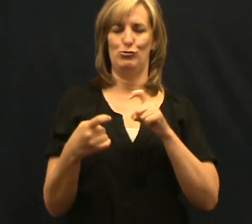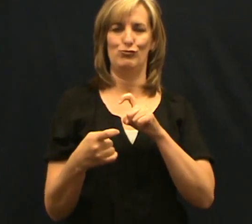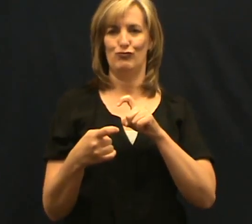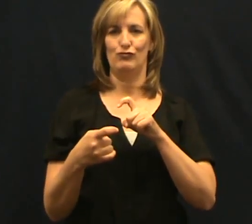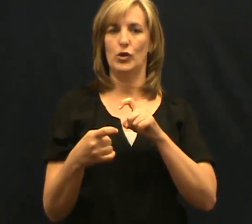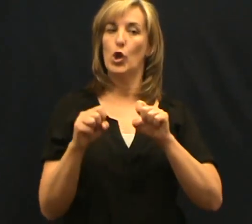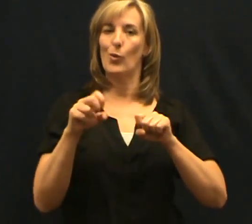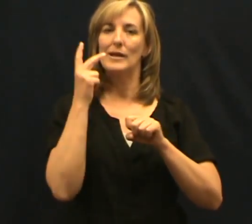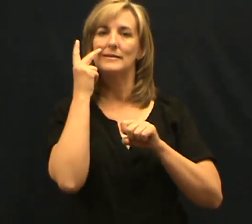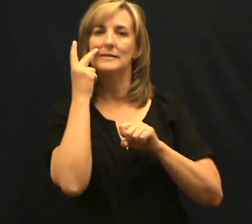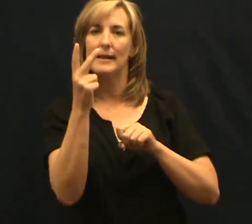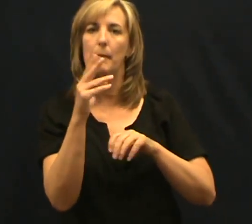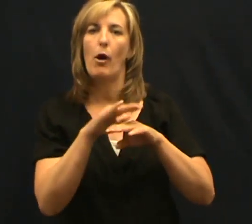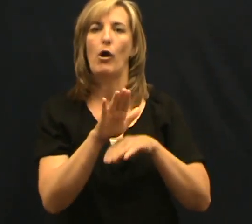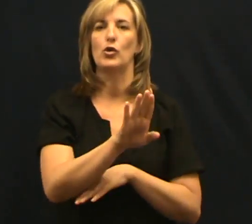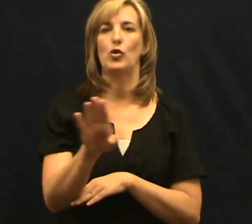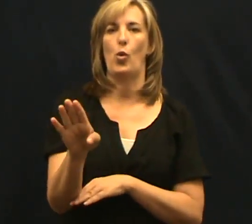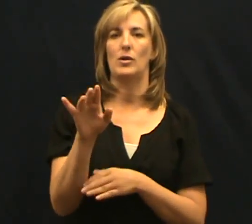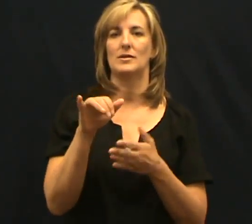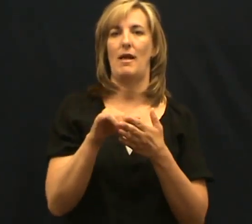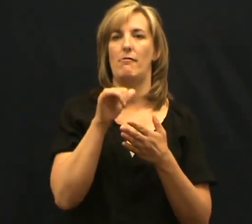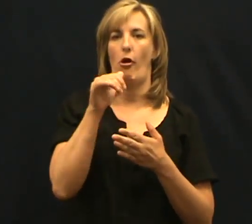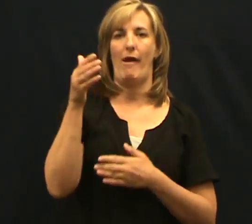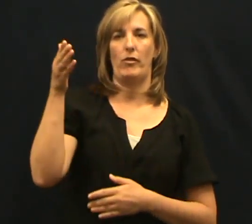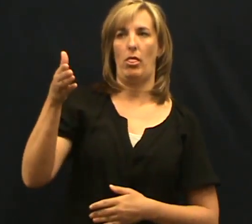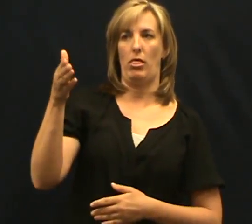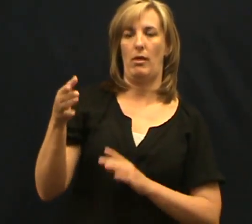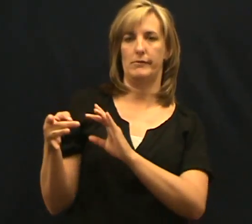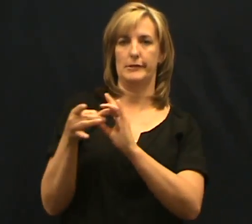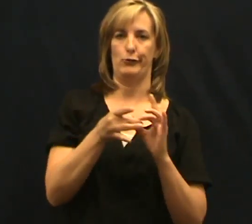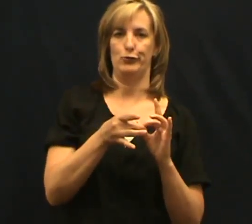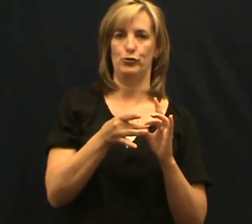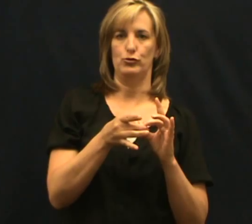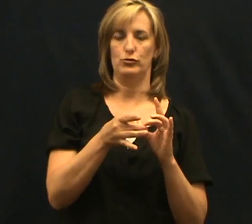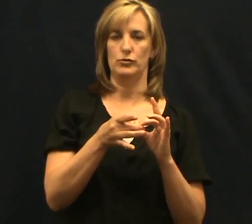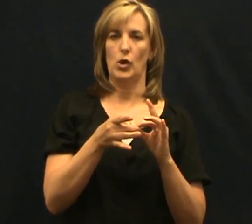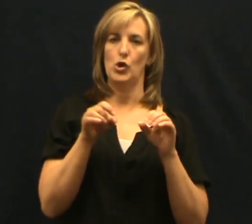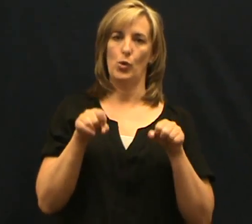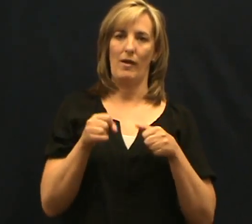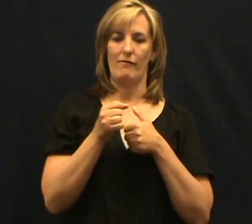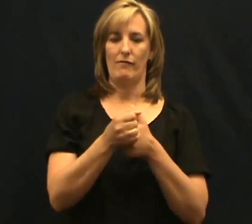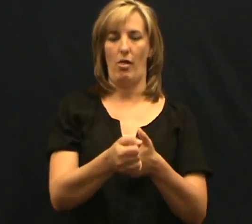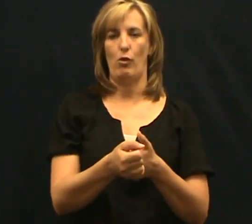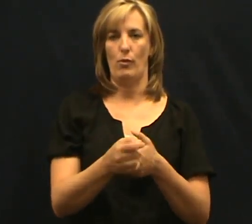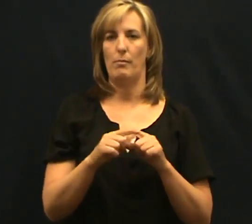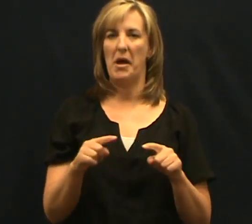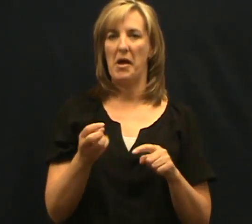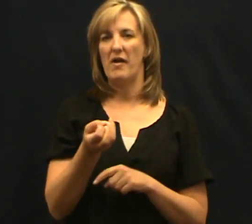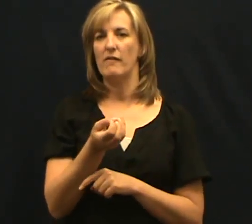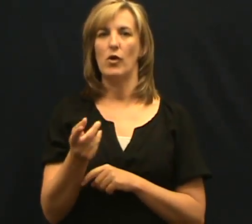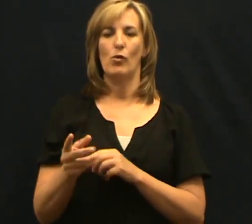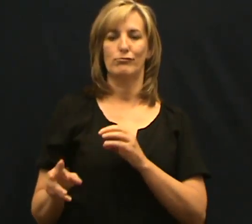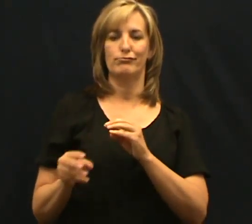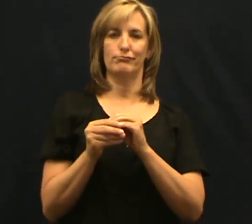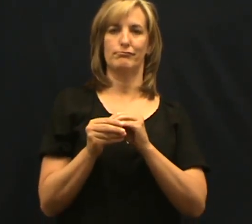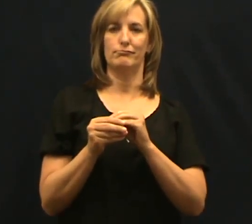slide presentation, or you can follow along with those in the book. Now, a few additional comments that are worth